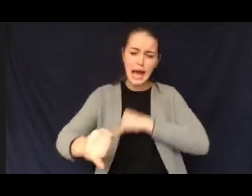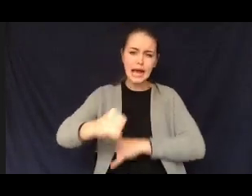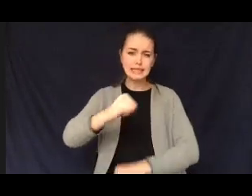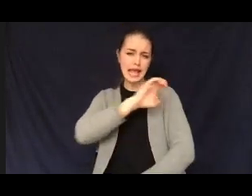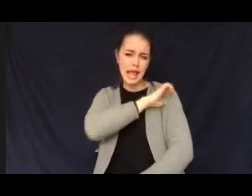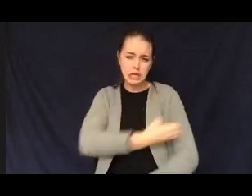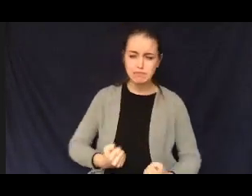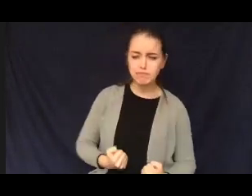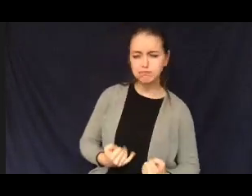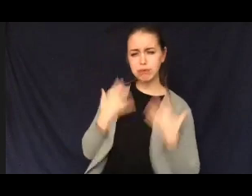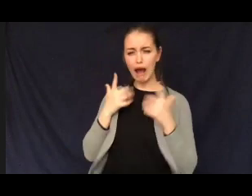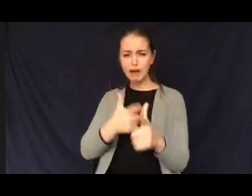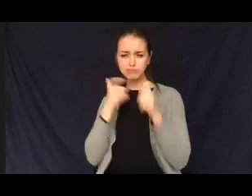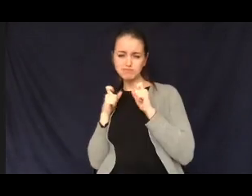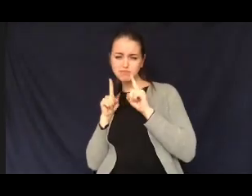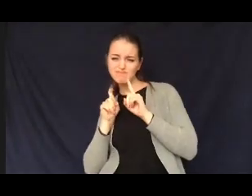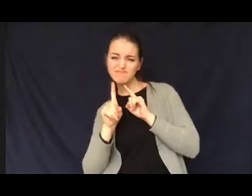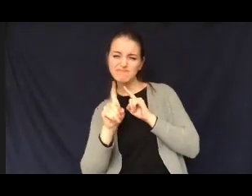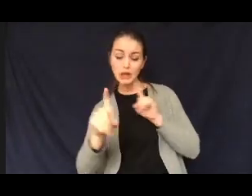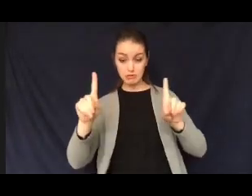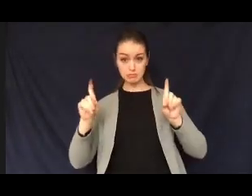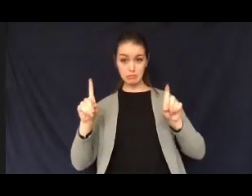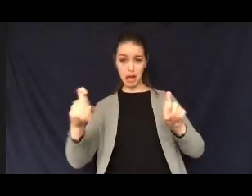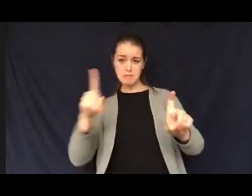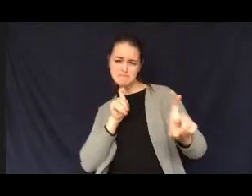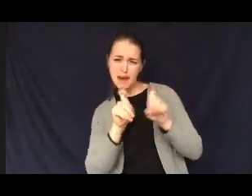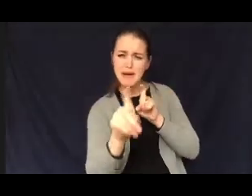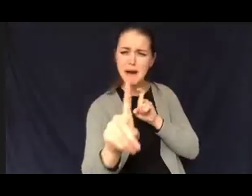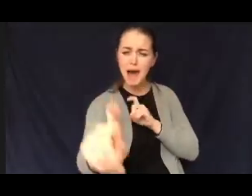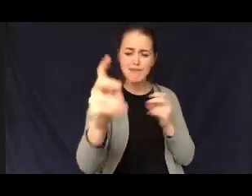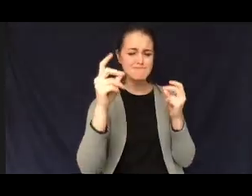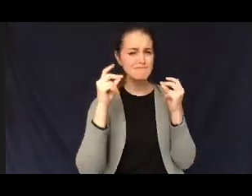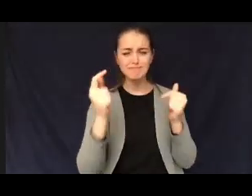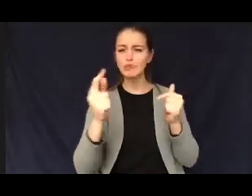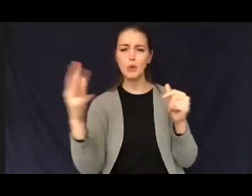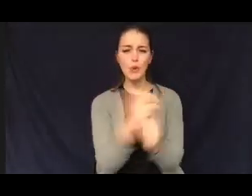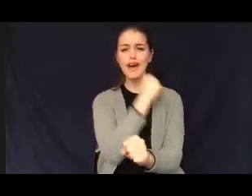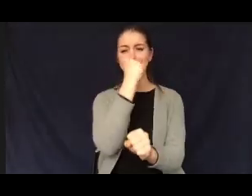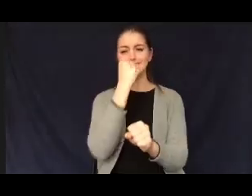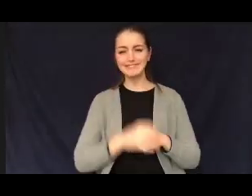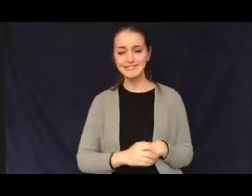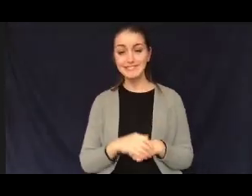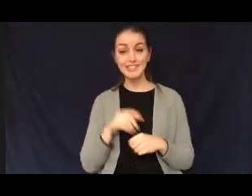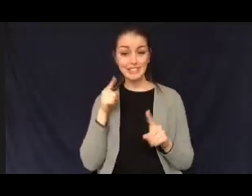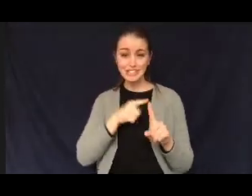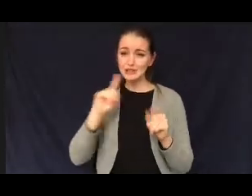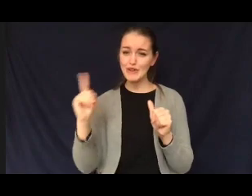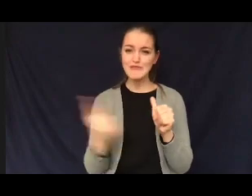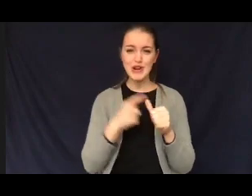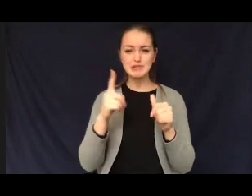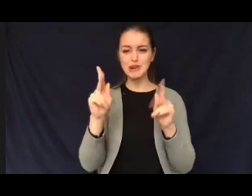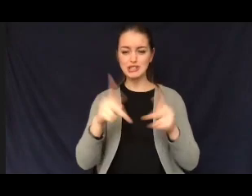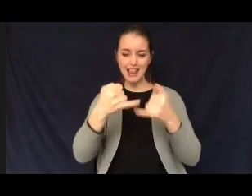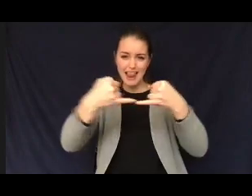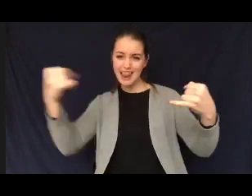electrifying burst of speed, she pulled ahead by a fraction of a second. She was the first to blast across the